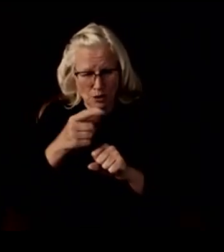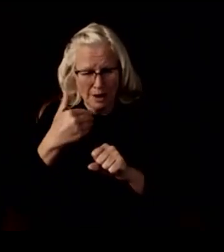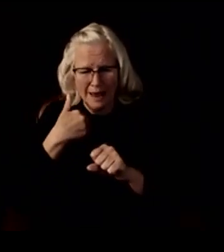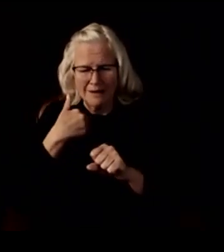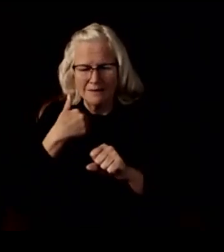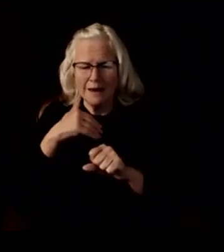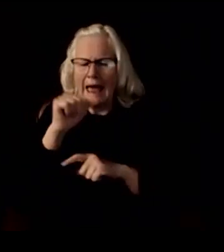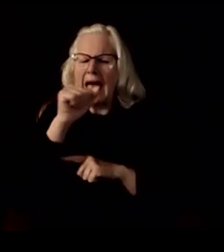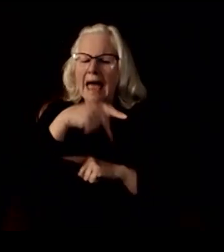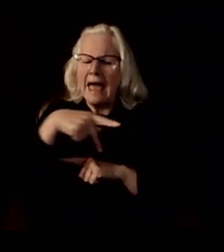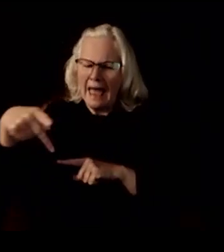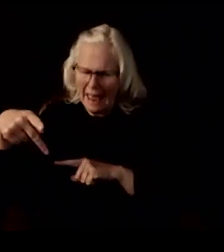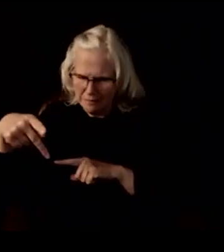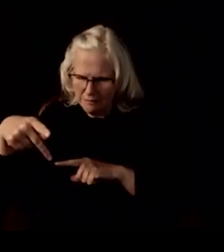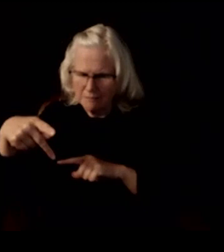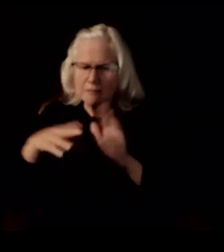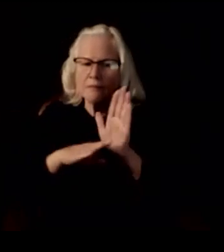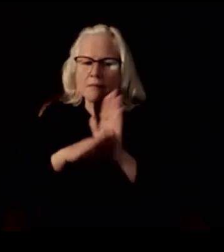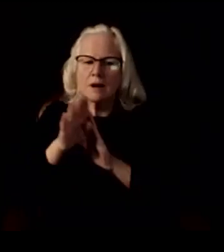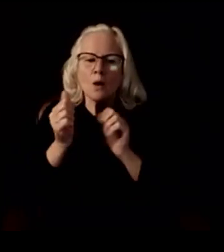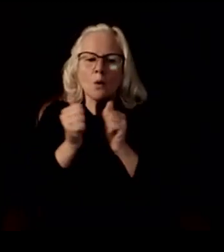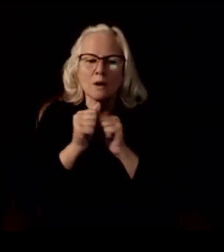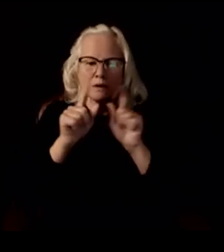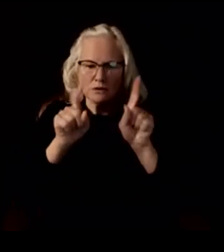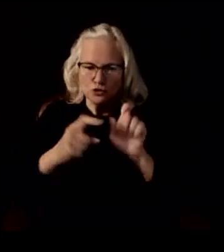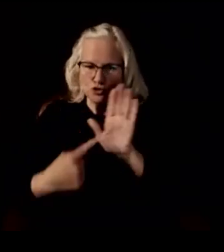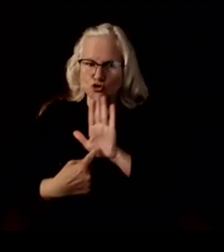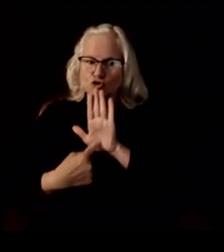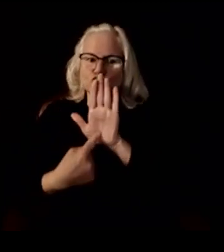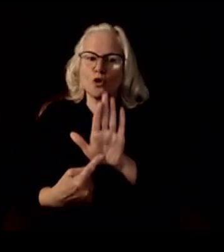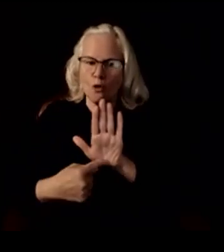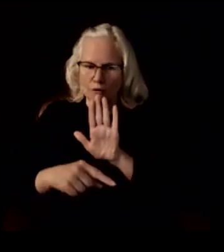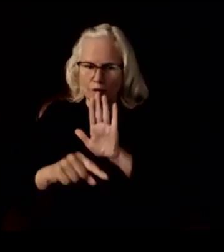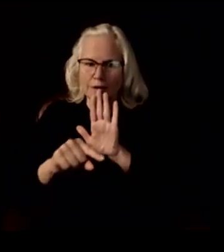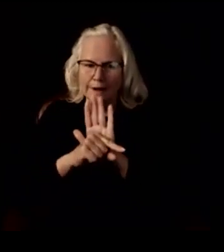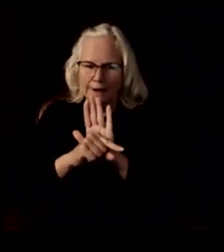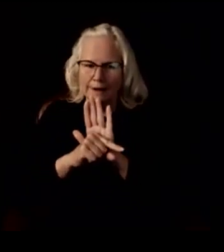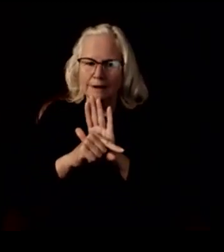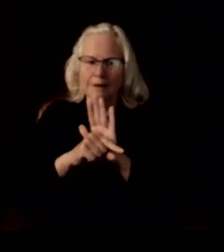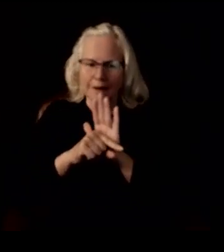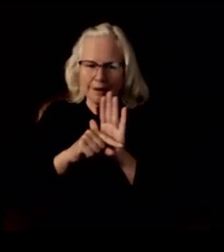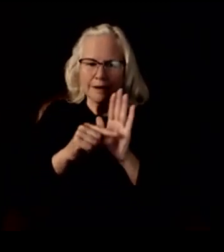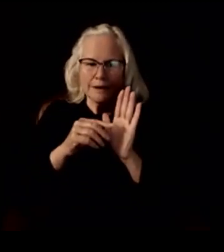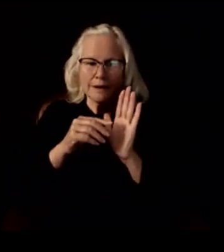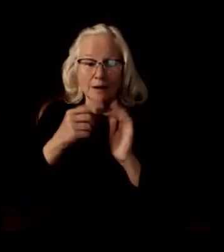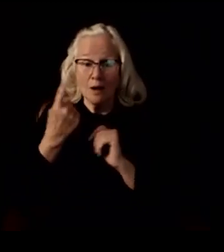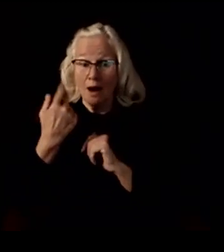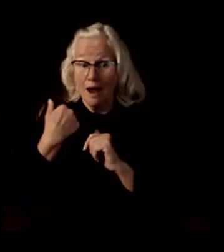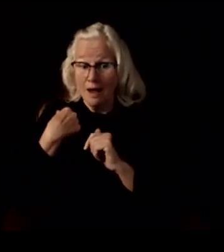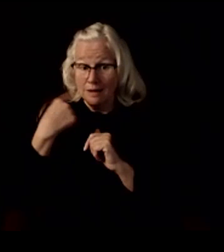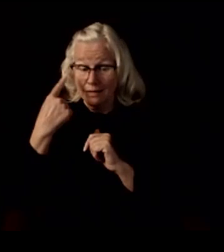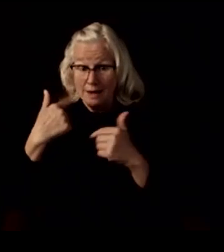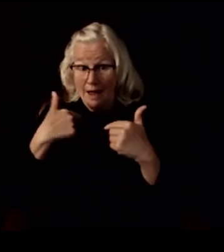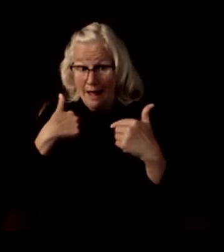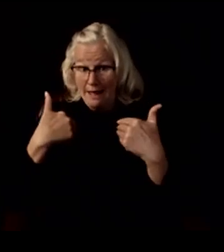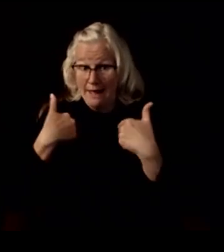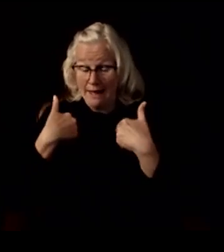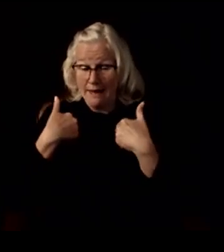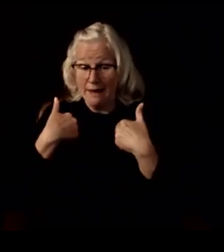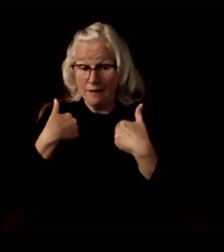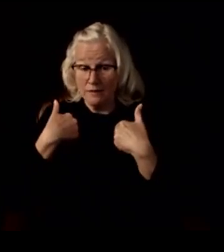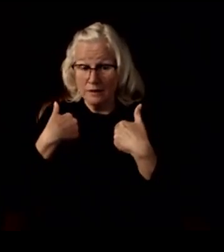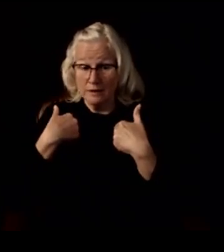the test so that you can show that you're negative and scan into places. And one of the thoughts that I had is, it sounds